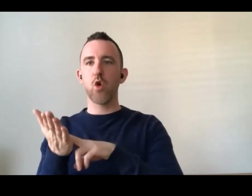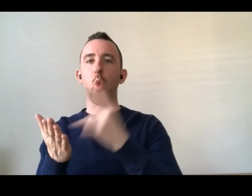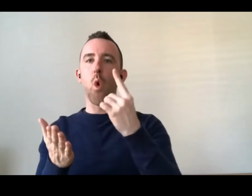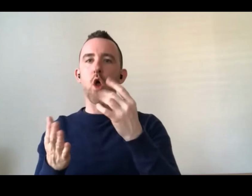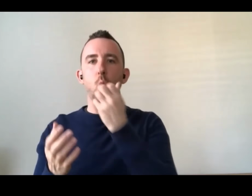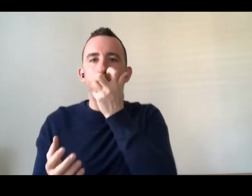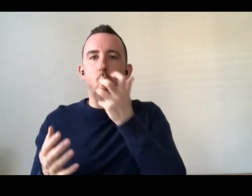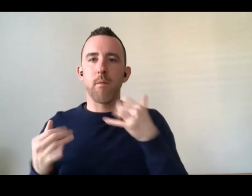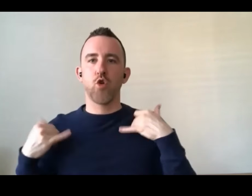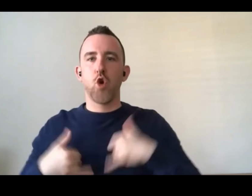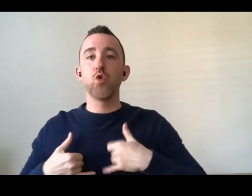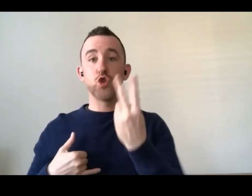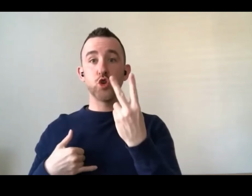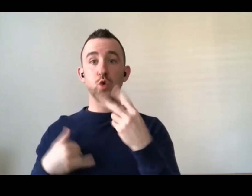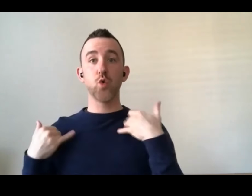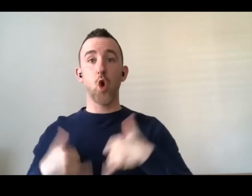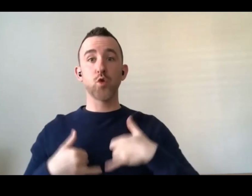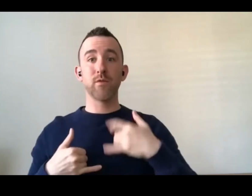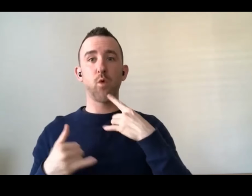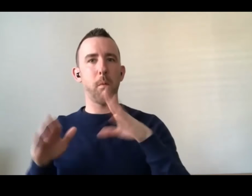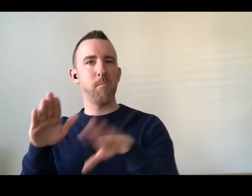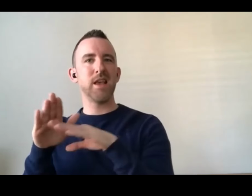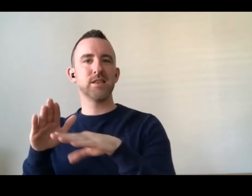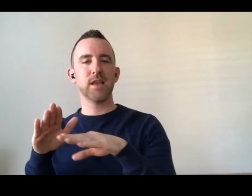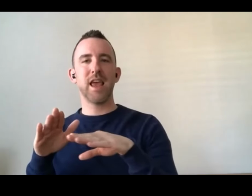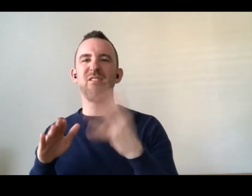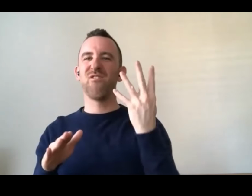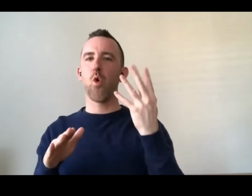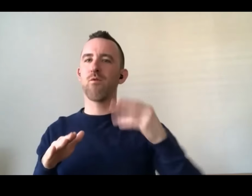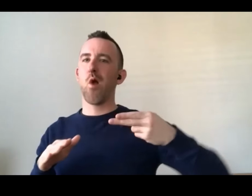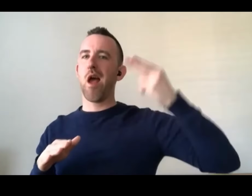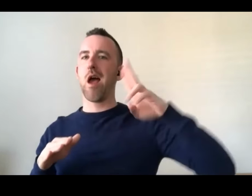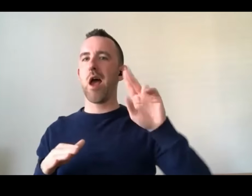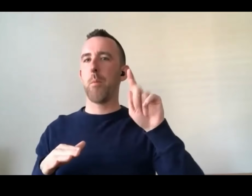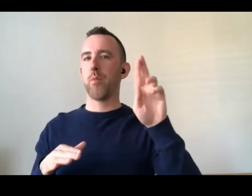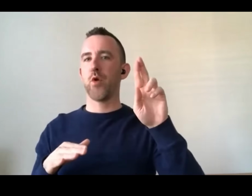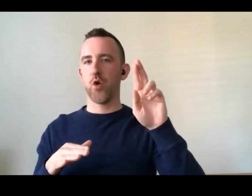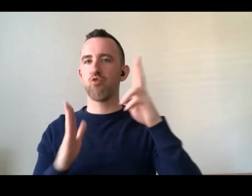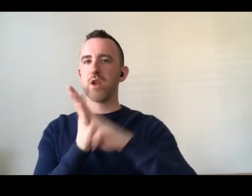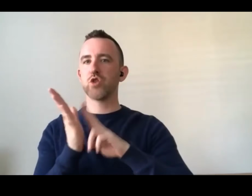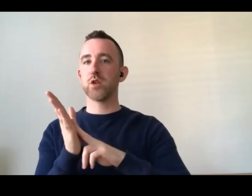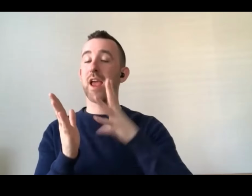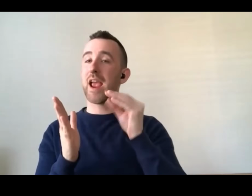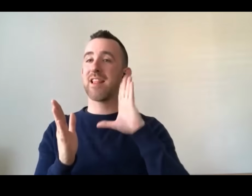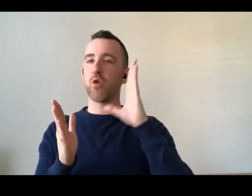donating 2 coats for basic registration and 4 coats for upper registration. There will also be a charity